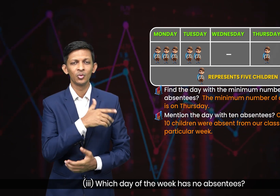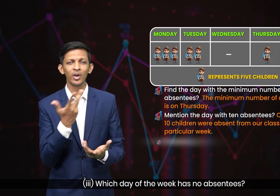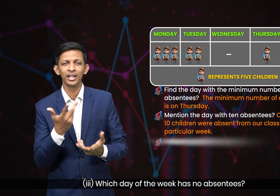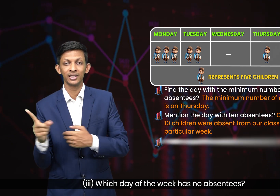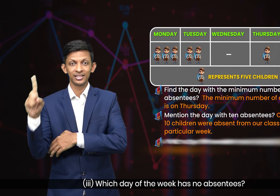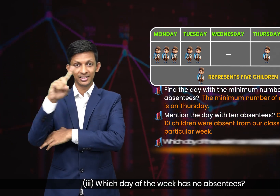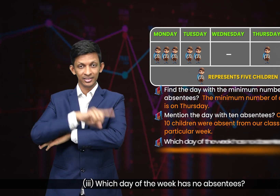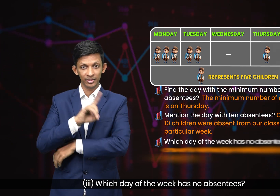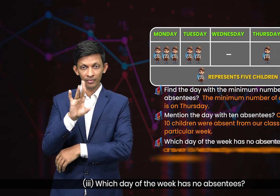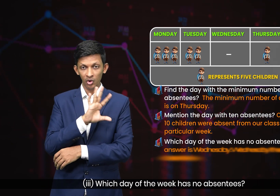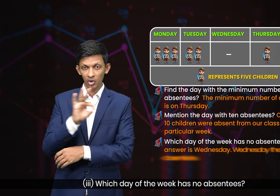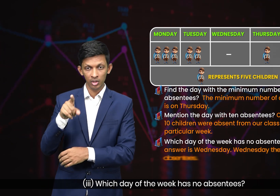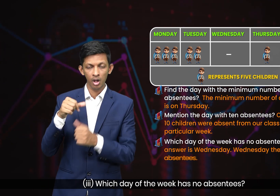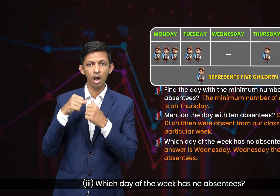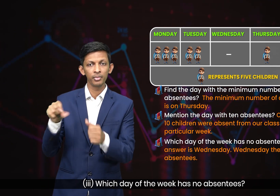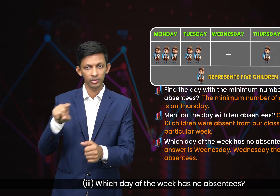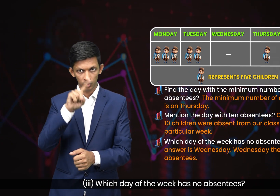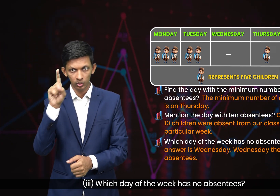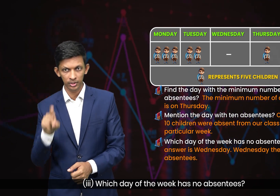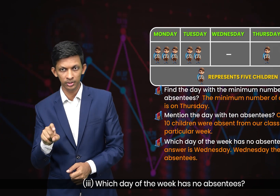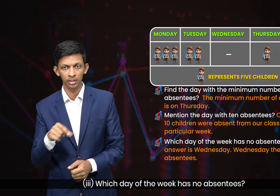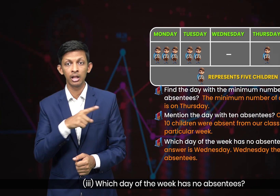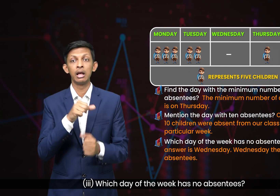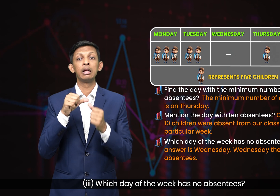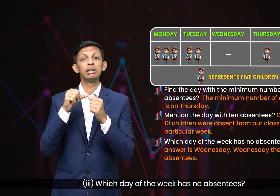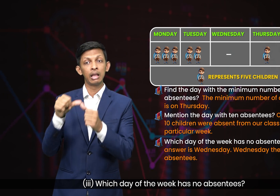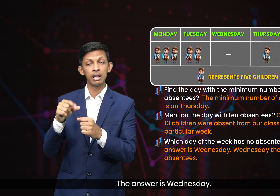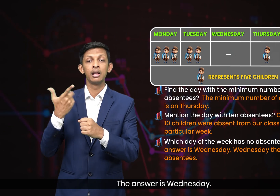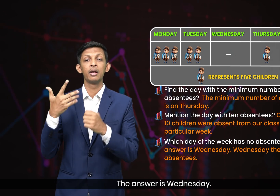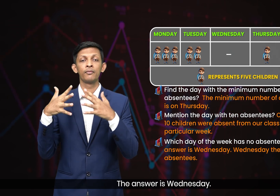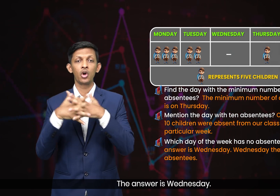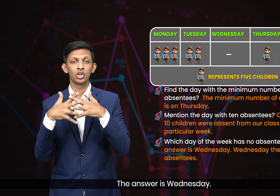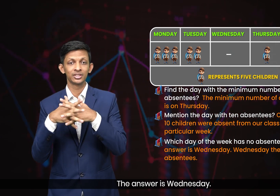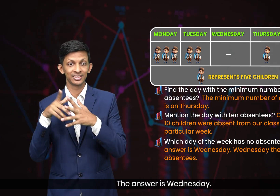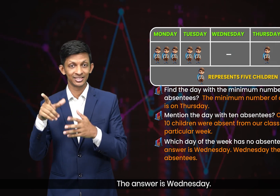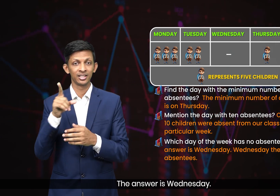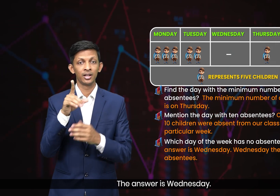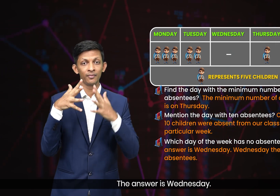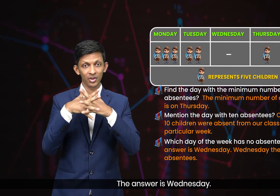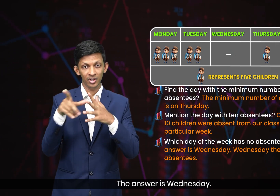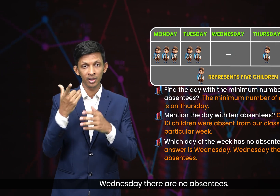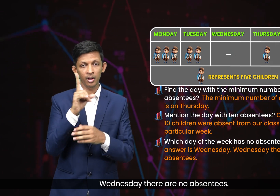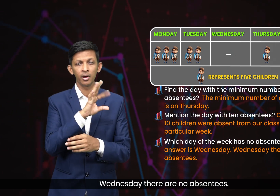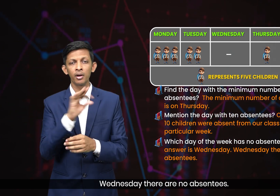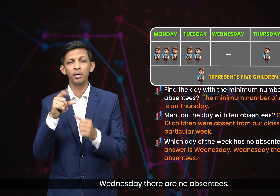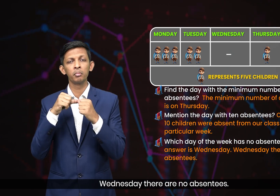Which day of the week has no absentees? The answer is Wednesday. Wednesday, there are